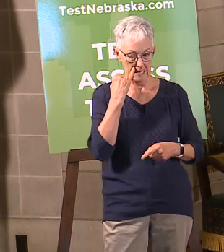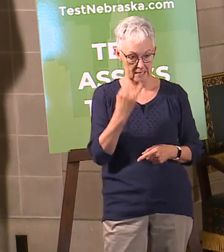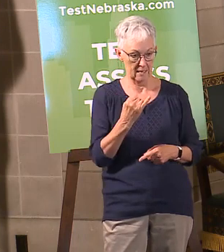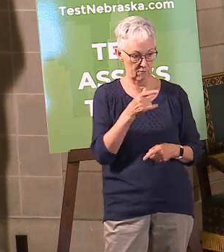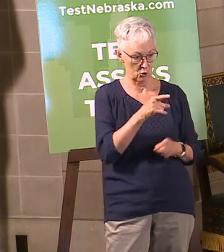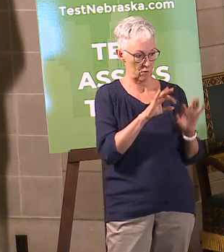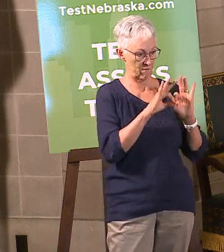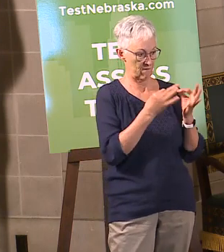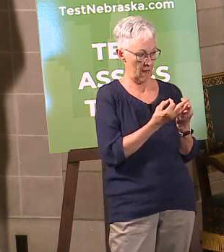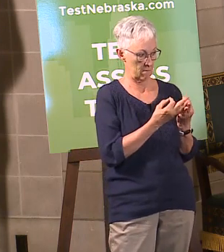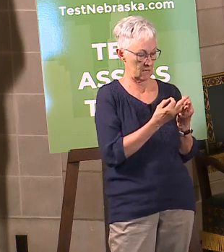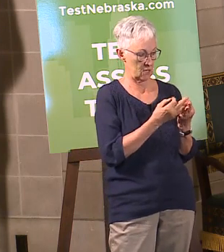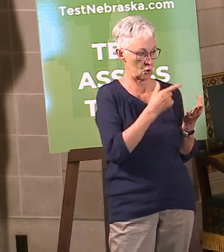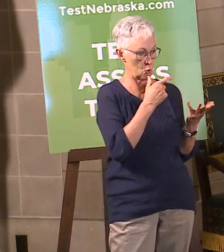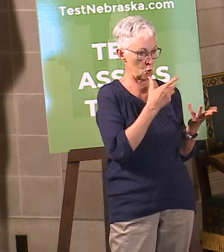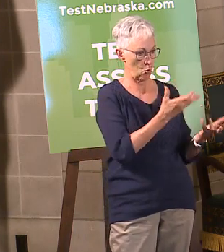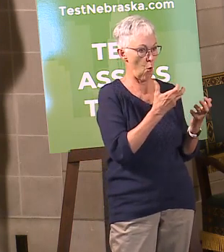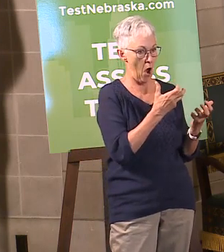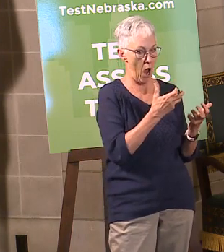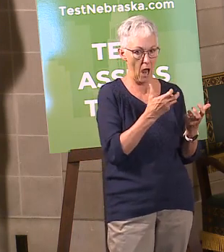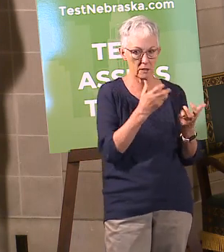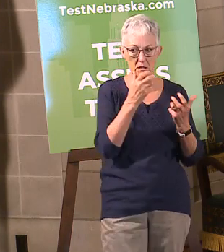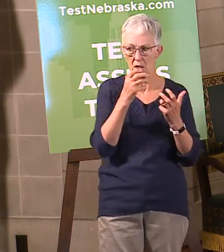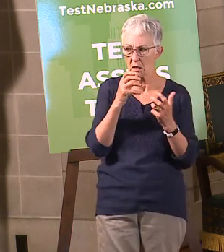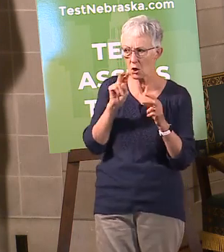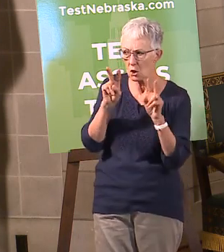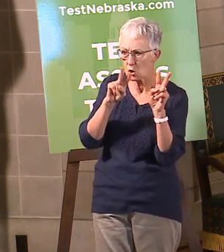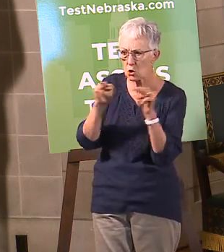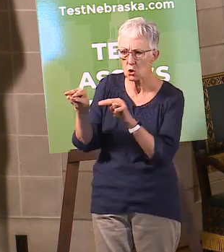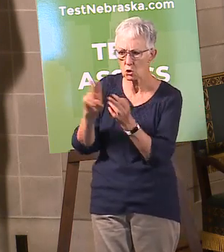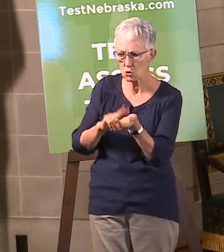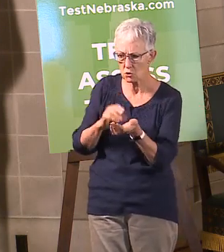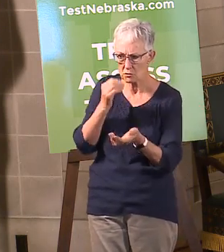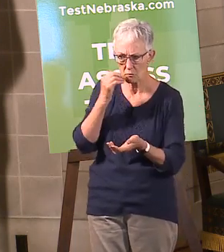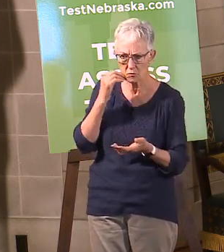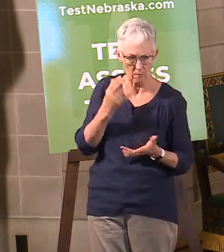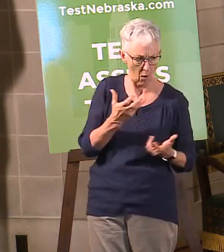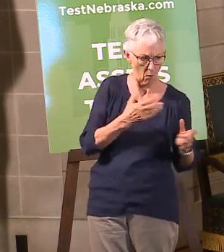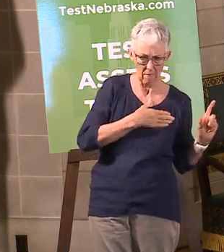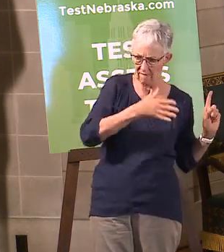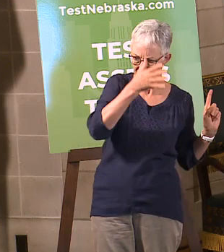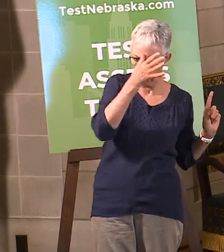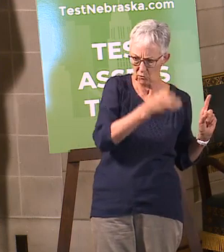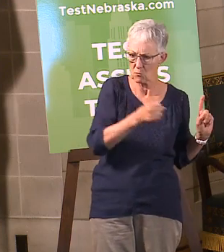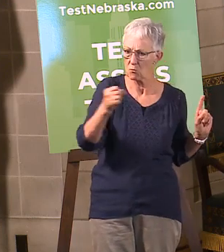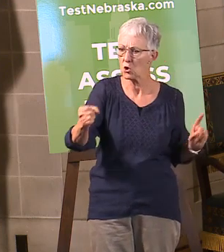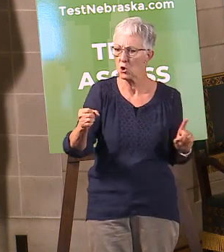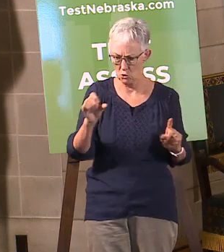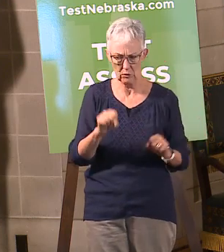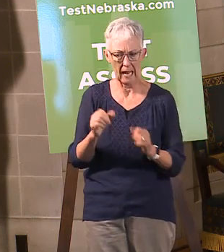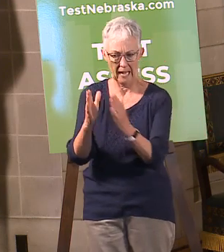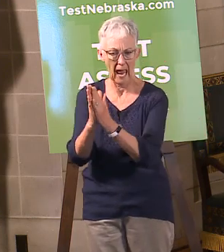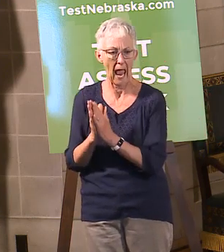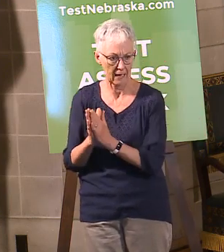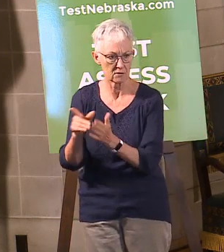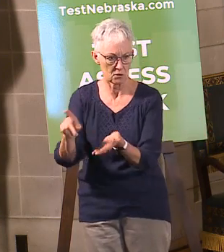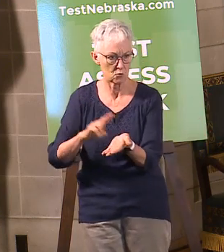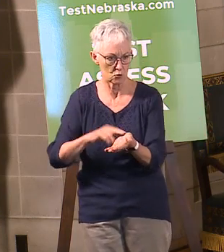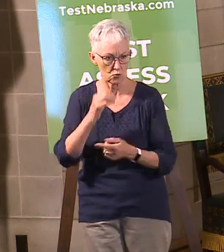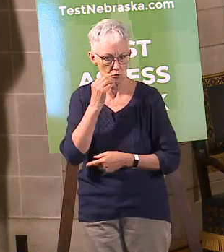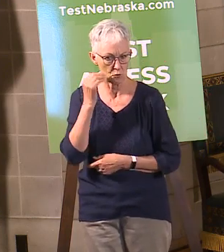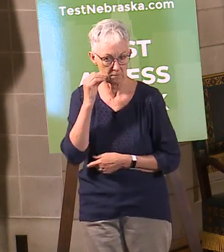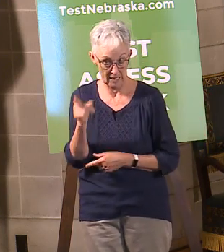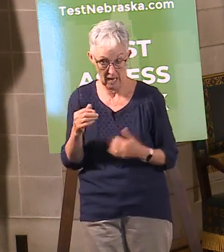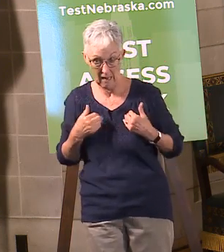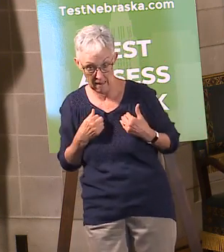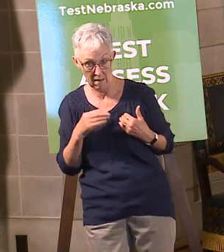to place somebody, you need to ask that. So you're not, you need to ask, and then the facility will tell you. With regard to so obviously the families of the person